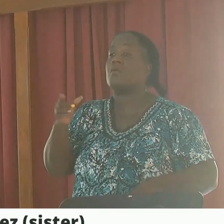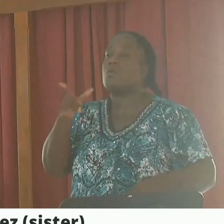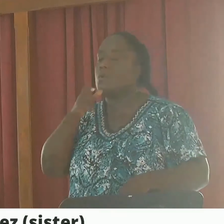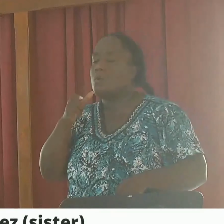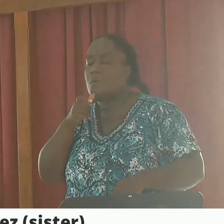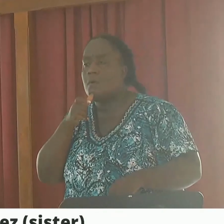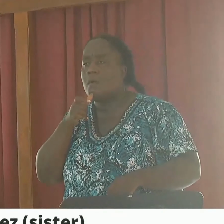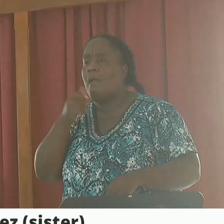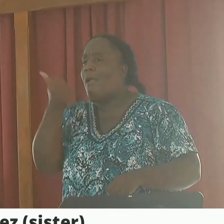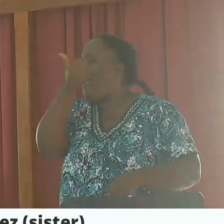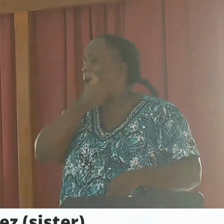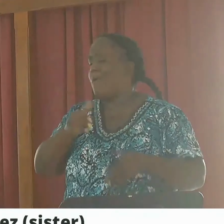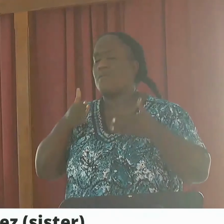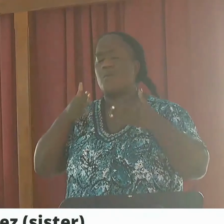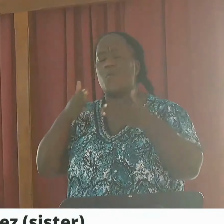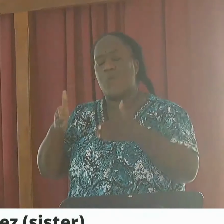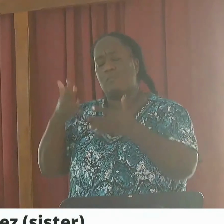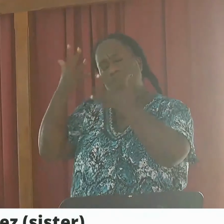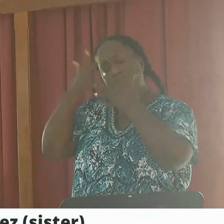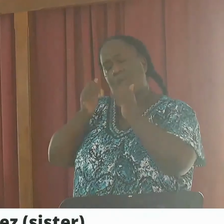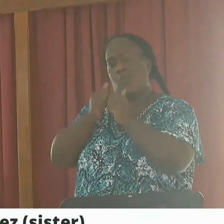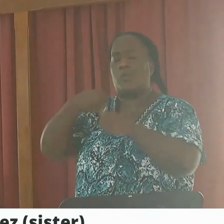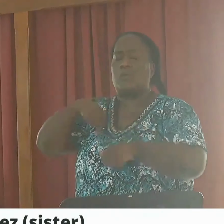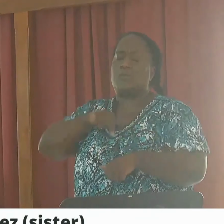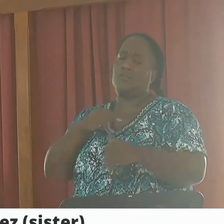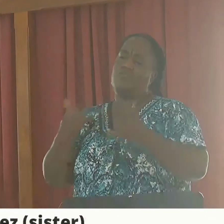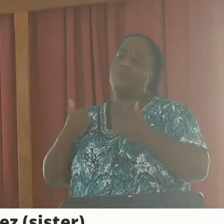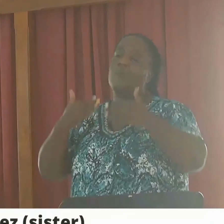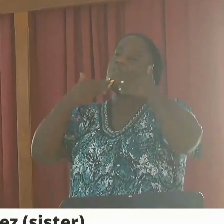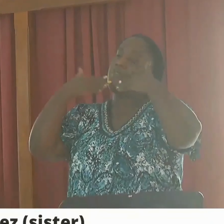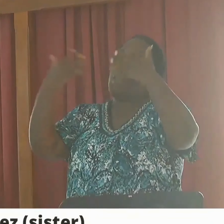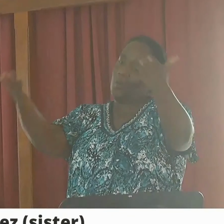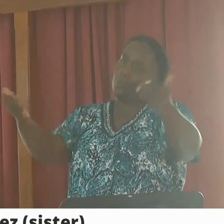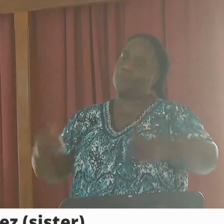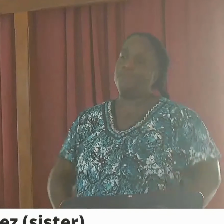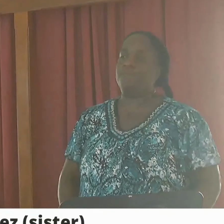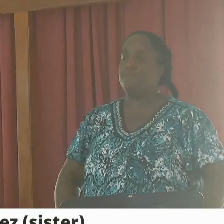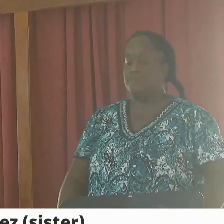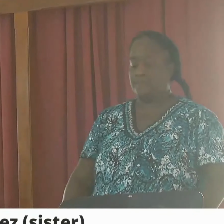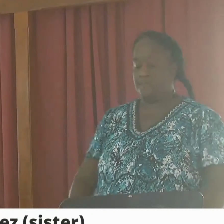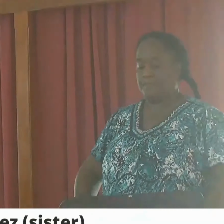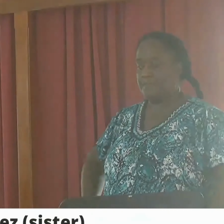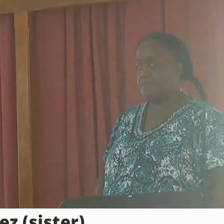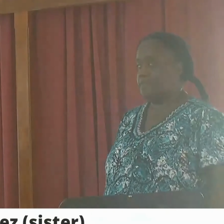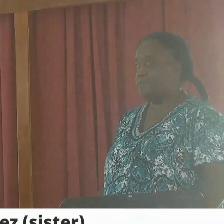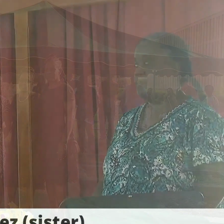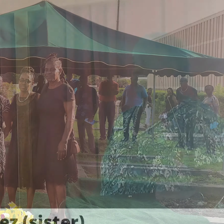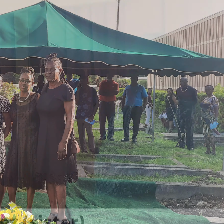any other way sympathized with us during this time. We thank you.